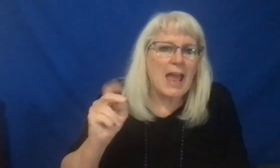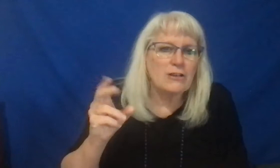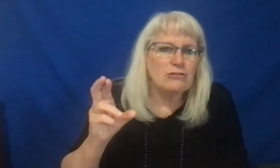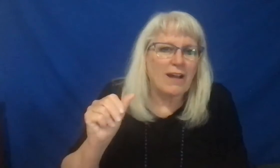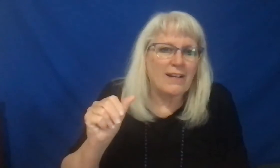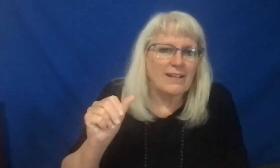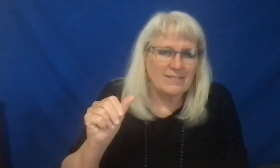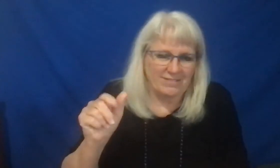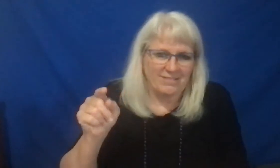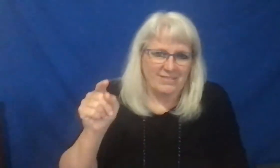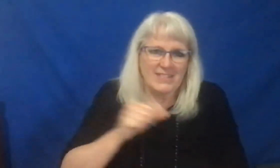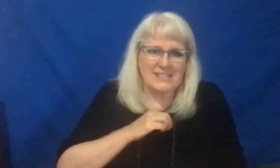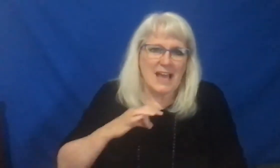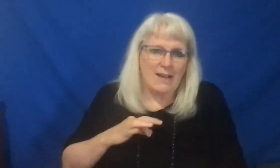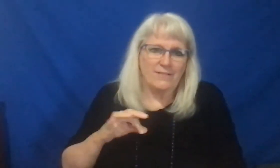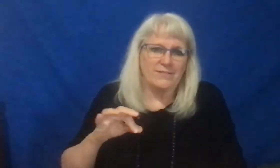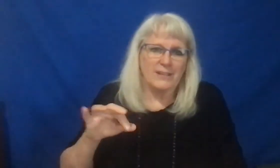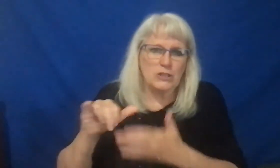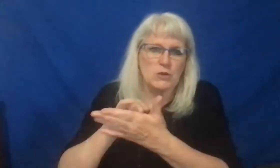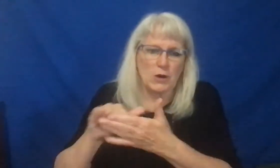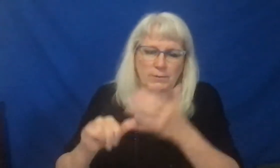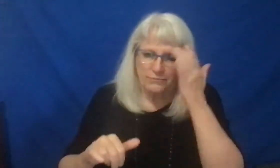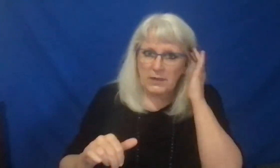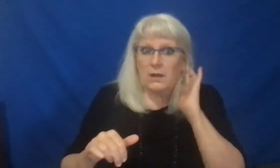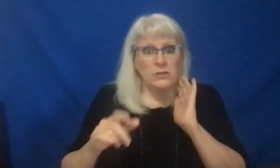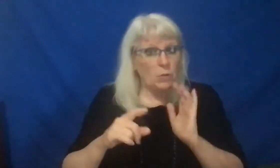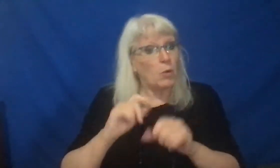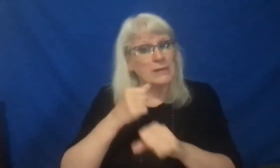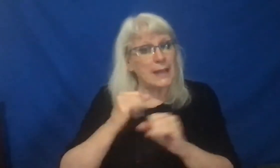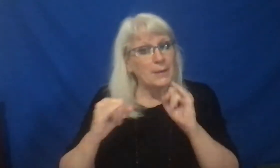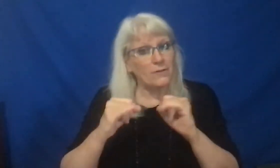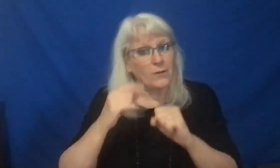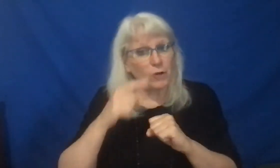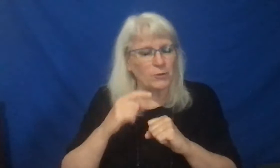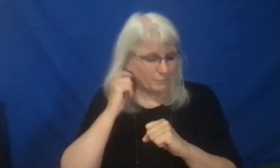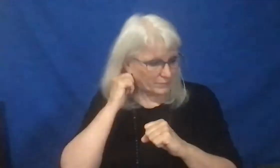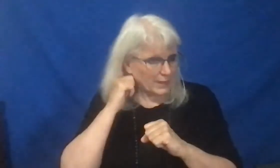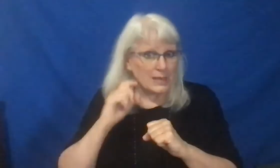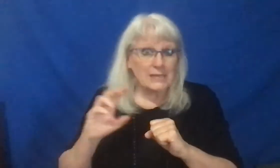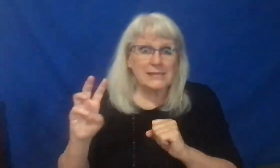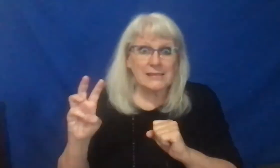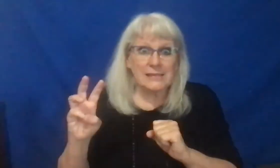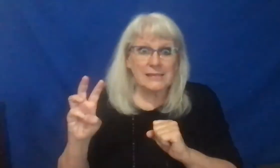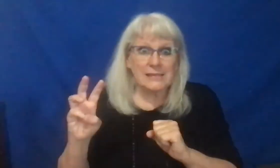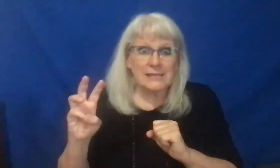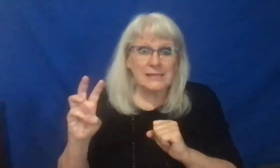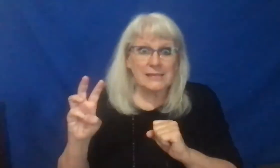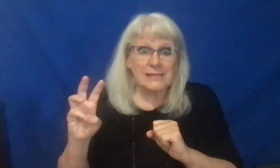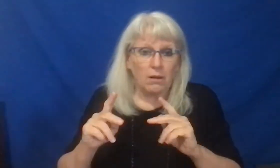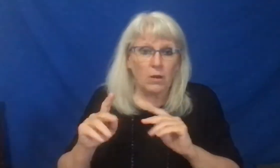one of our staff, and she set up an interview with. There were 6 people down selected, and I got to have an interview